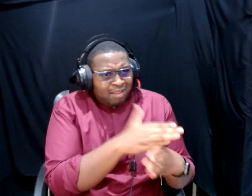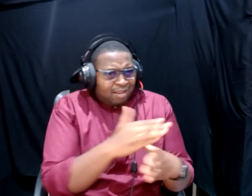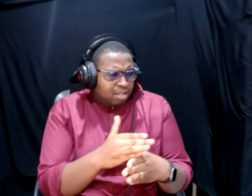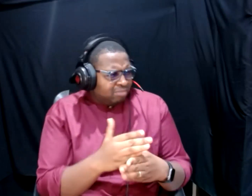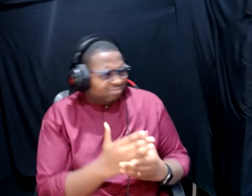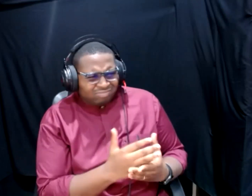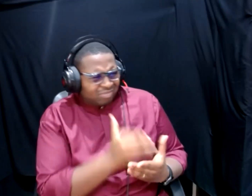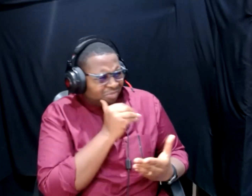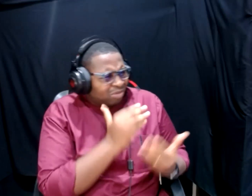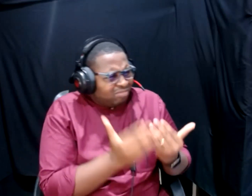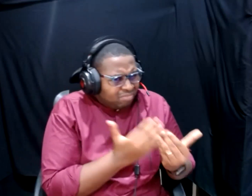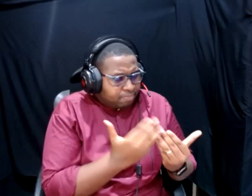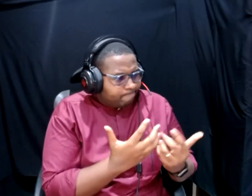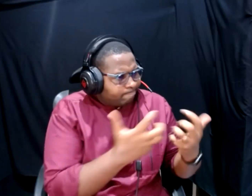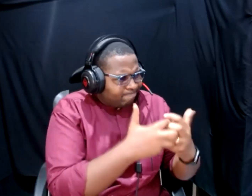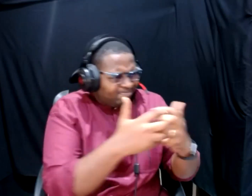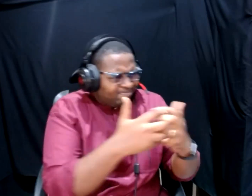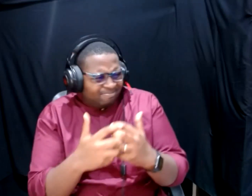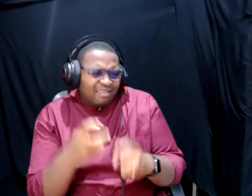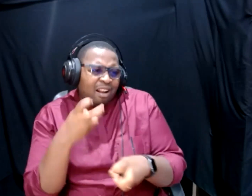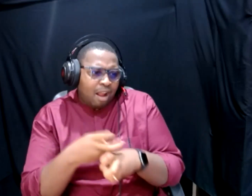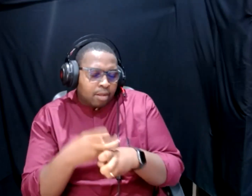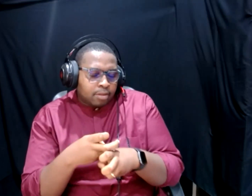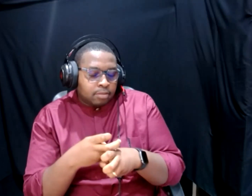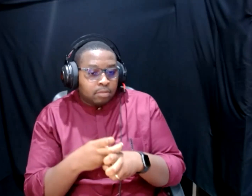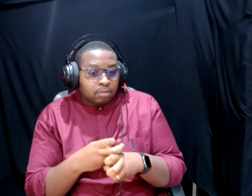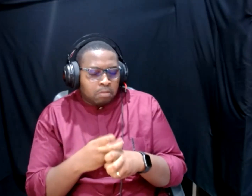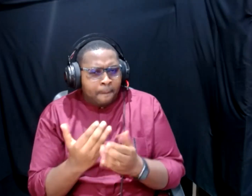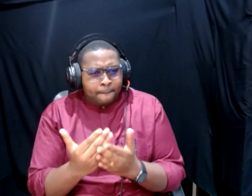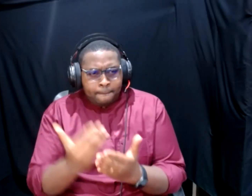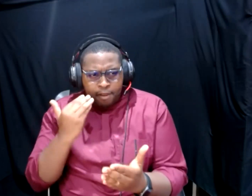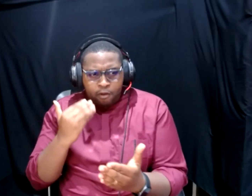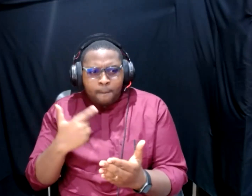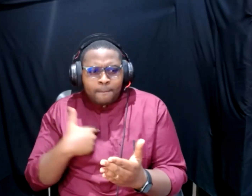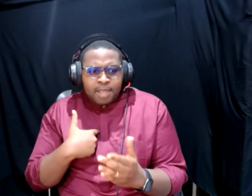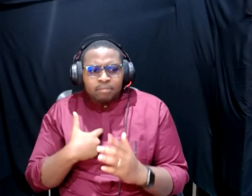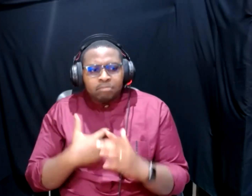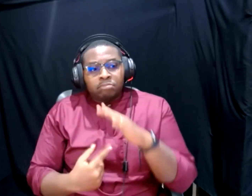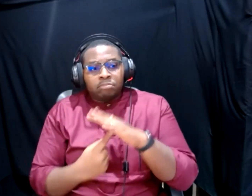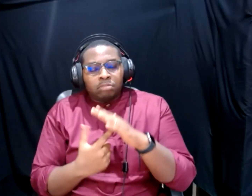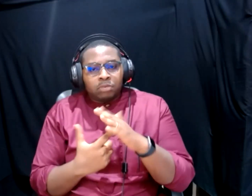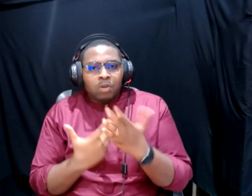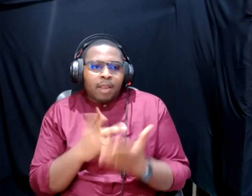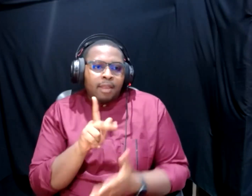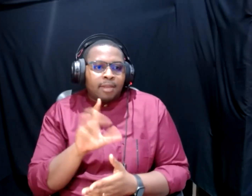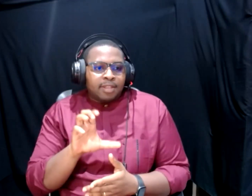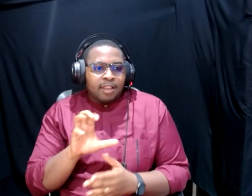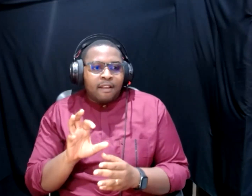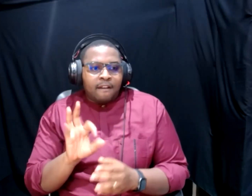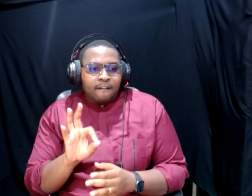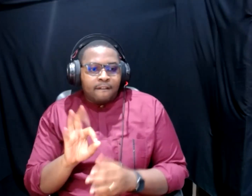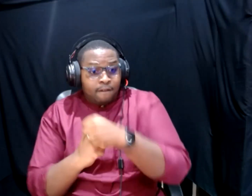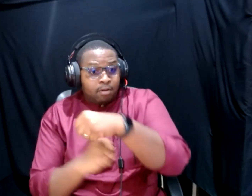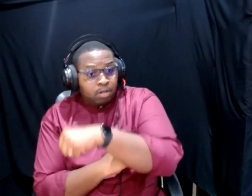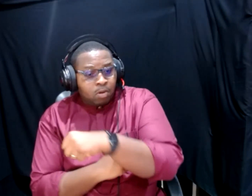seeks to change and to address. And prior to this work, I was a senior associate at the HECC Foundation, leading consulting